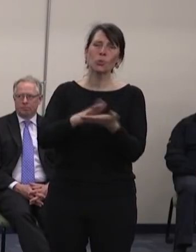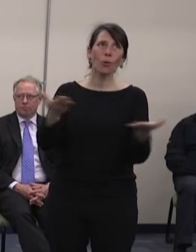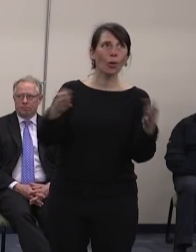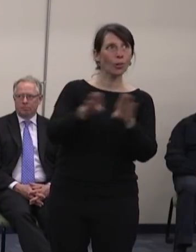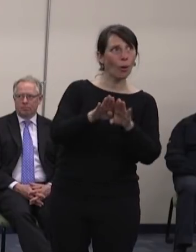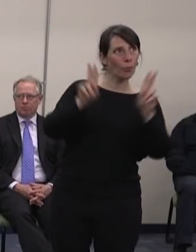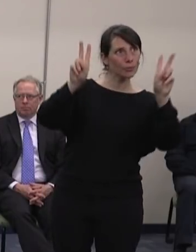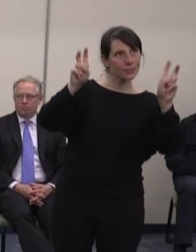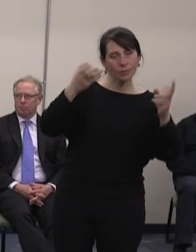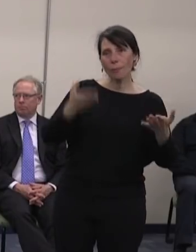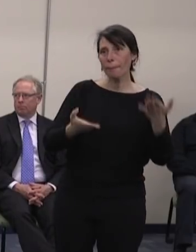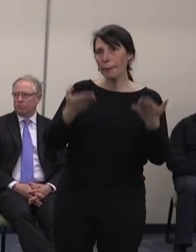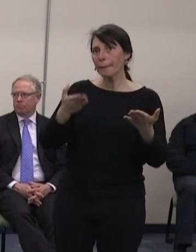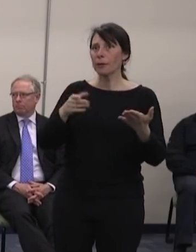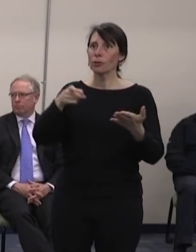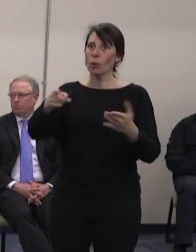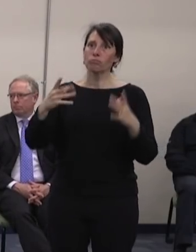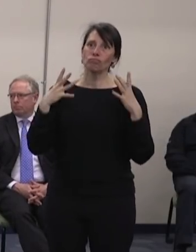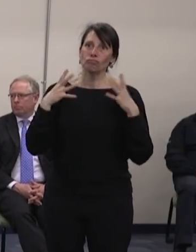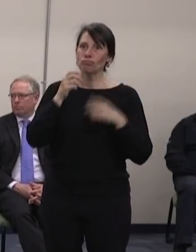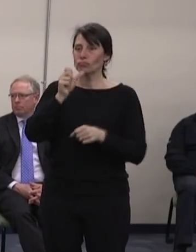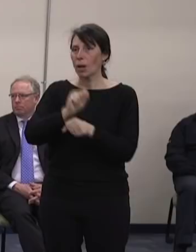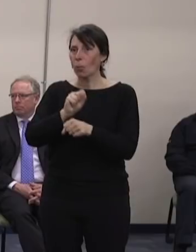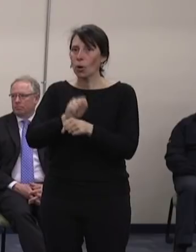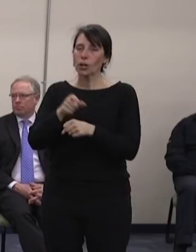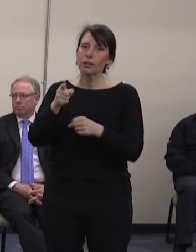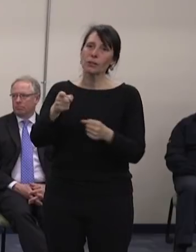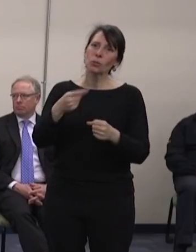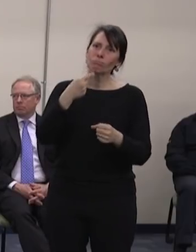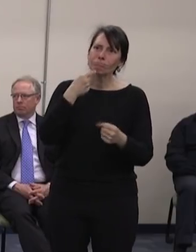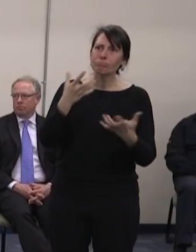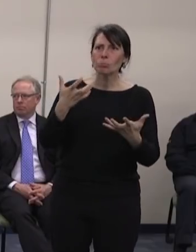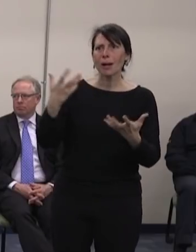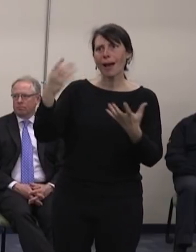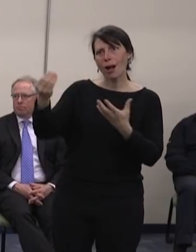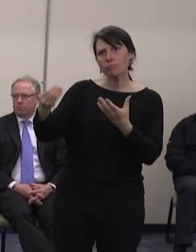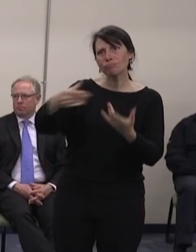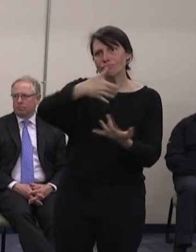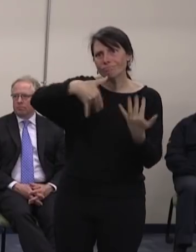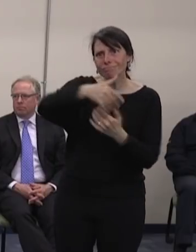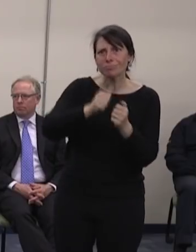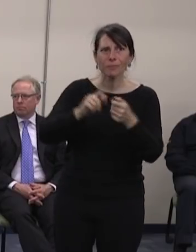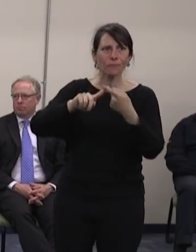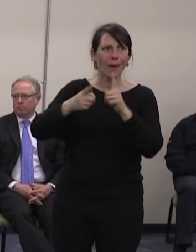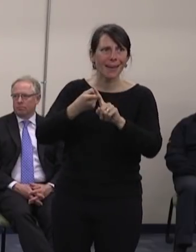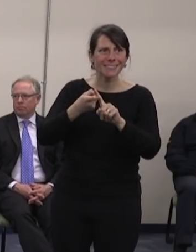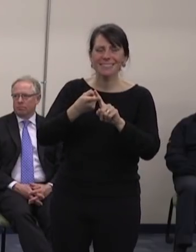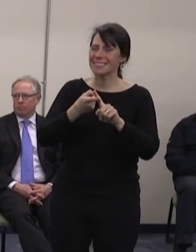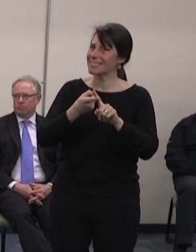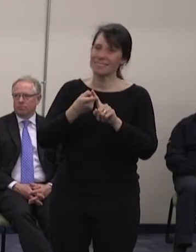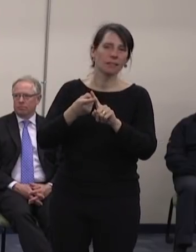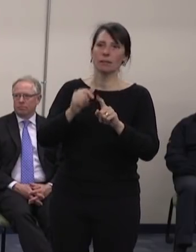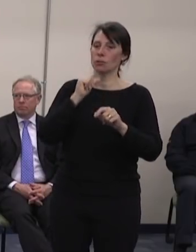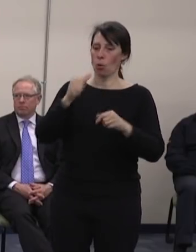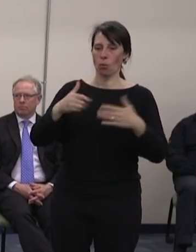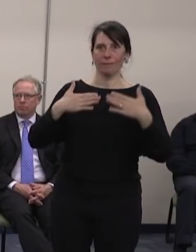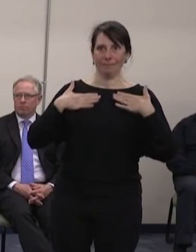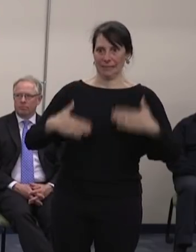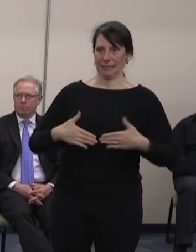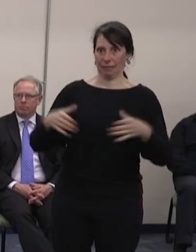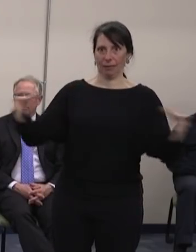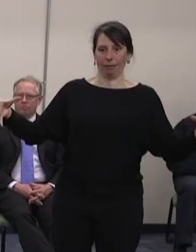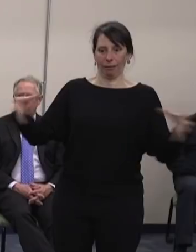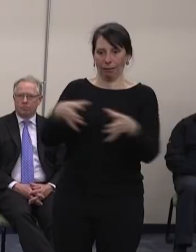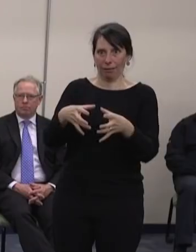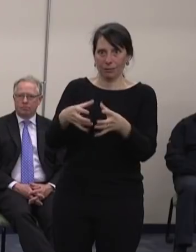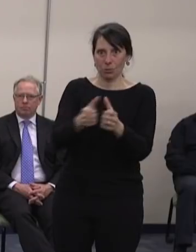maybe you're not working right now, and you want to go and hang out with your friends. But please don't get together physically.